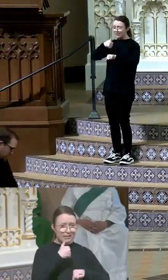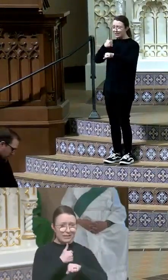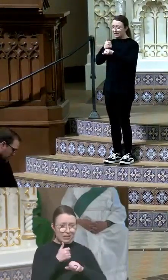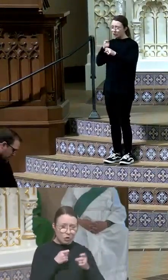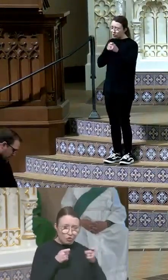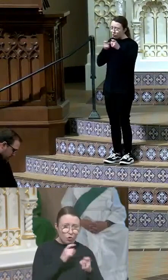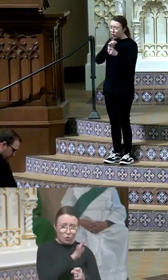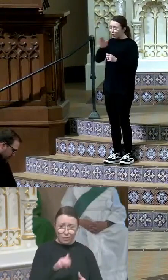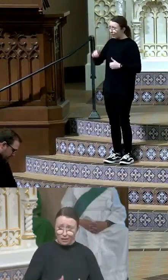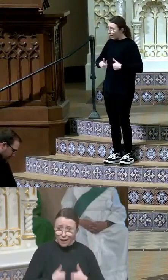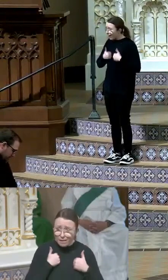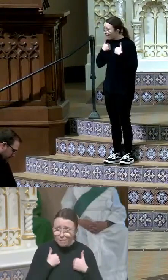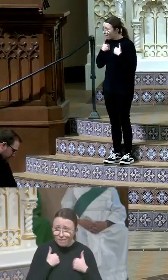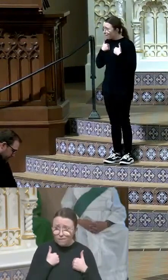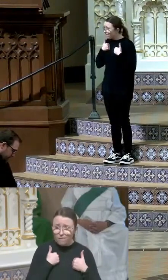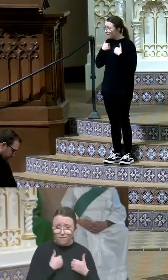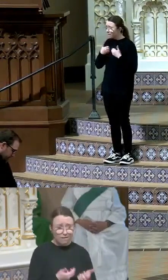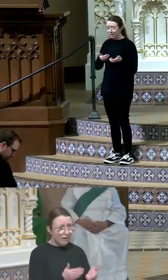Amen.